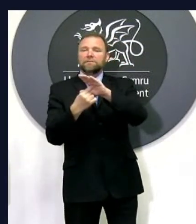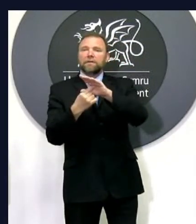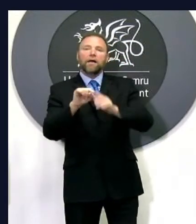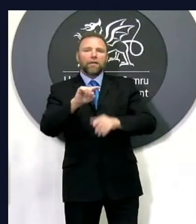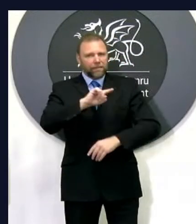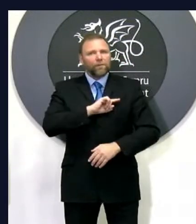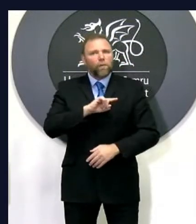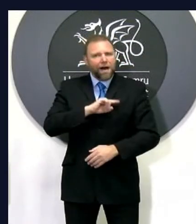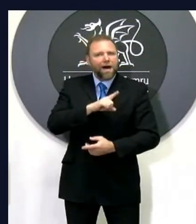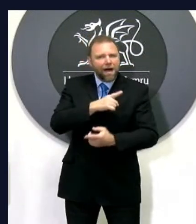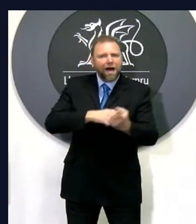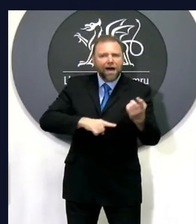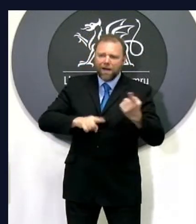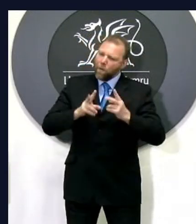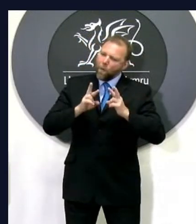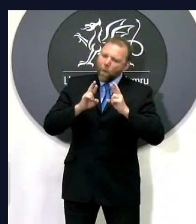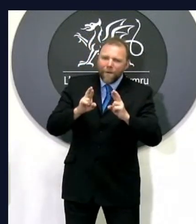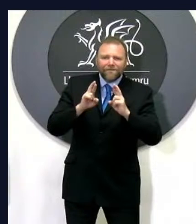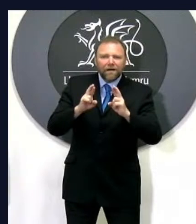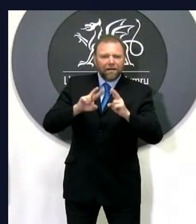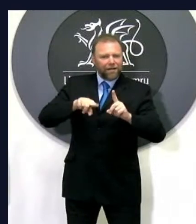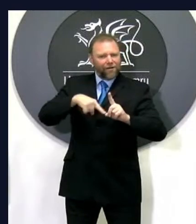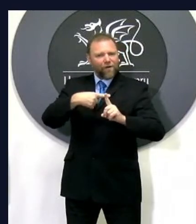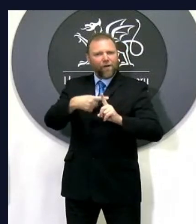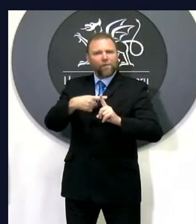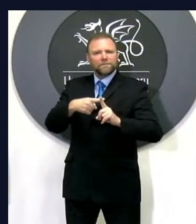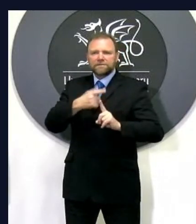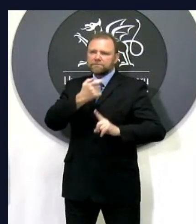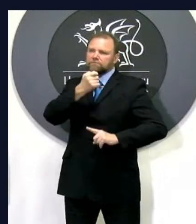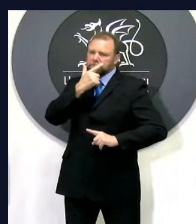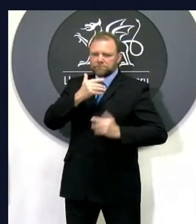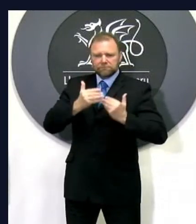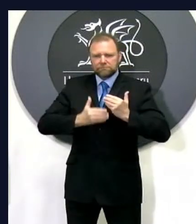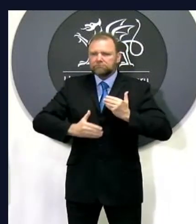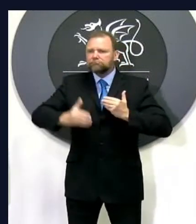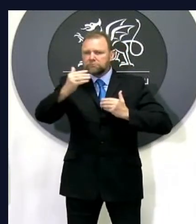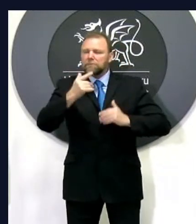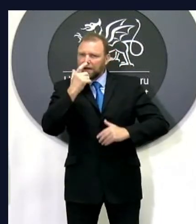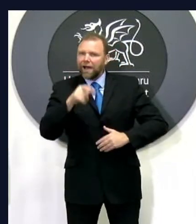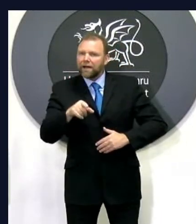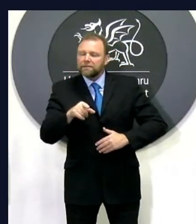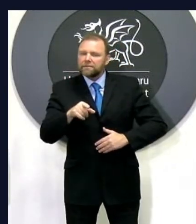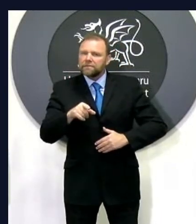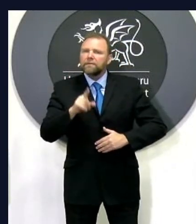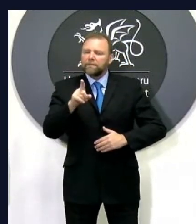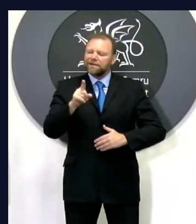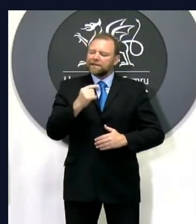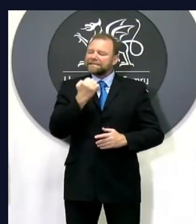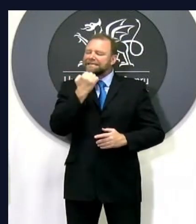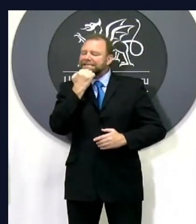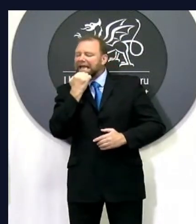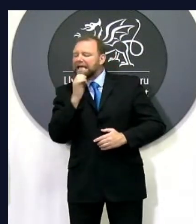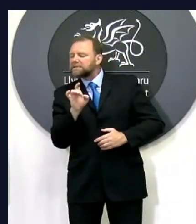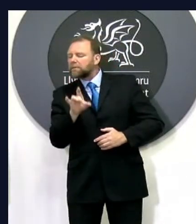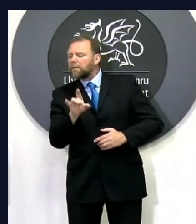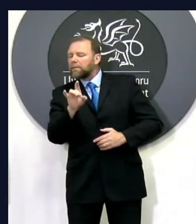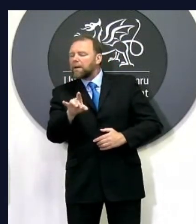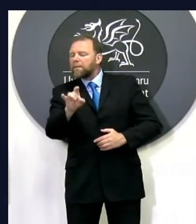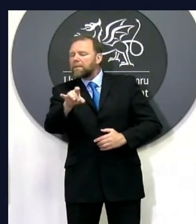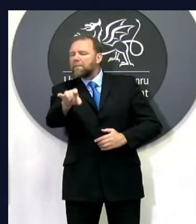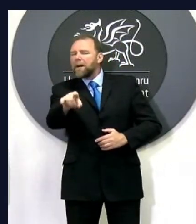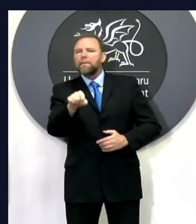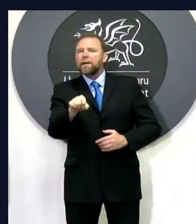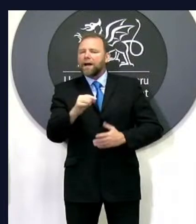to be hopeful and optimistic about the weeks ahead. And the indicative dates are there to help businesses plan